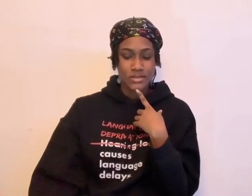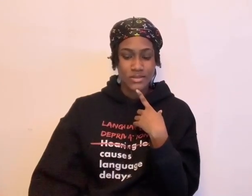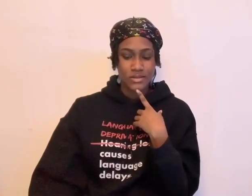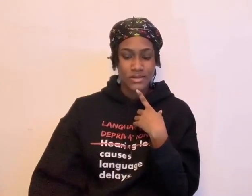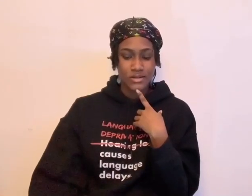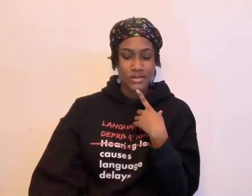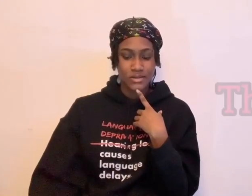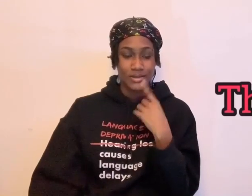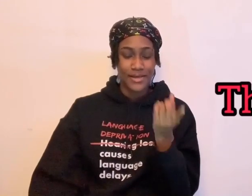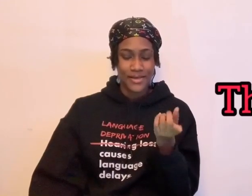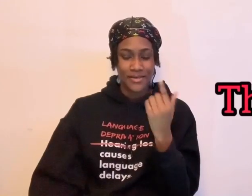be,